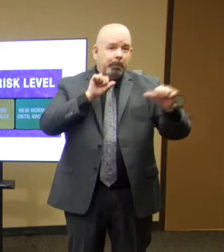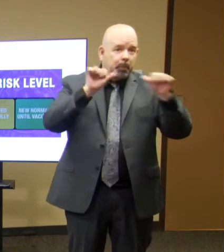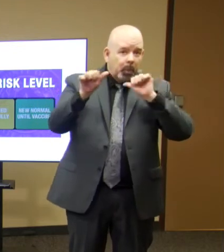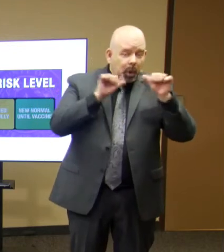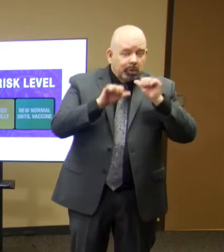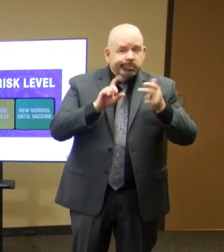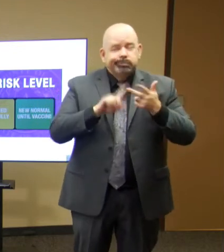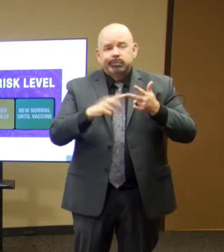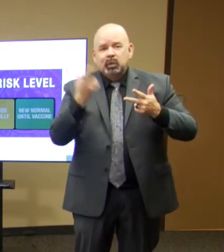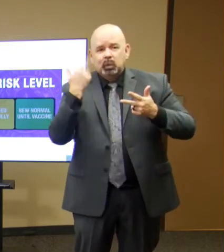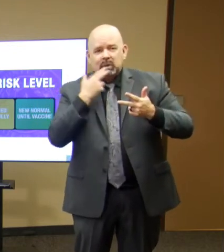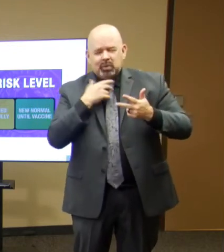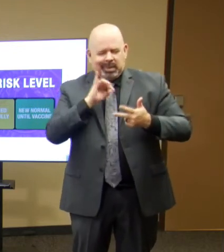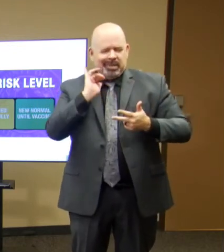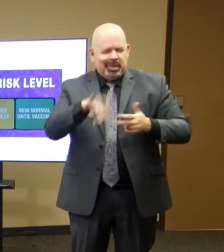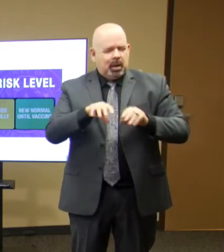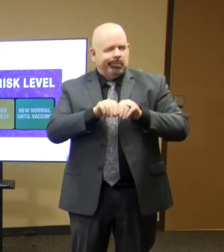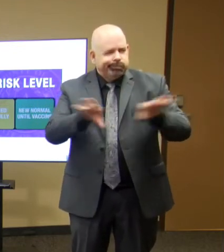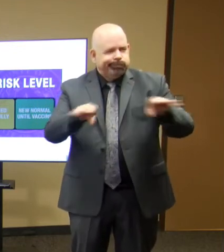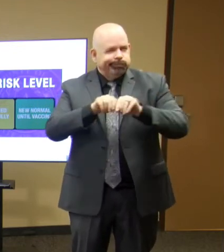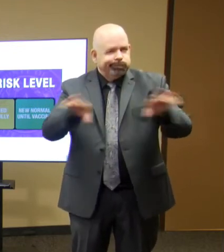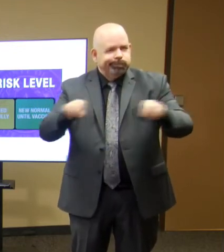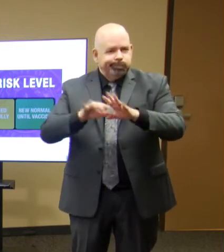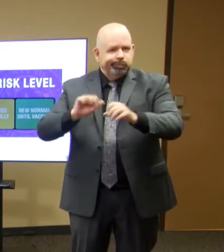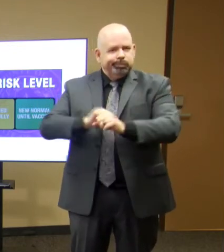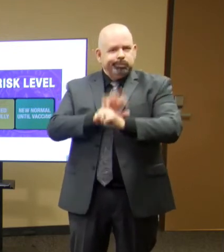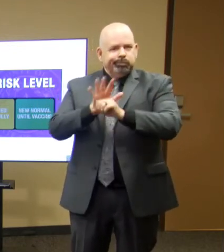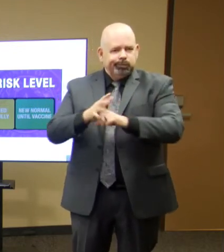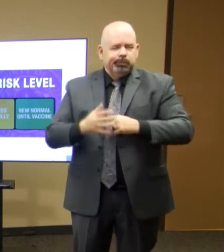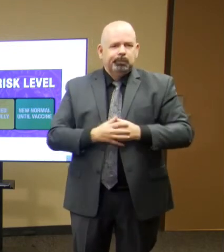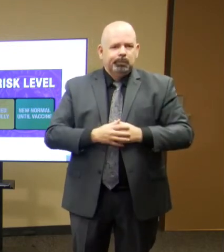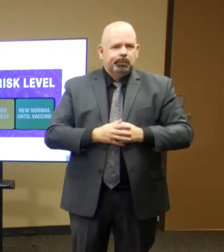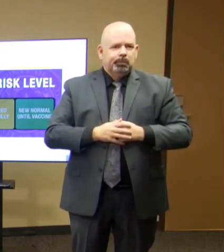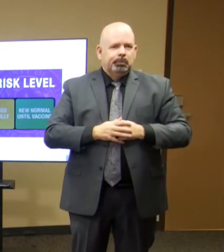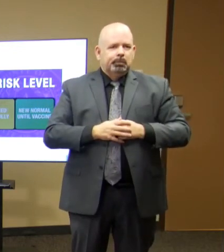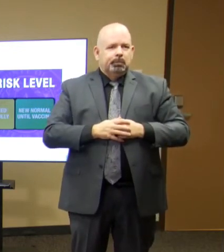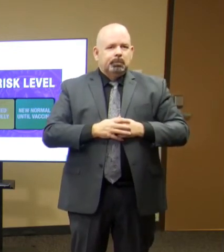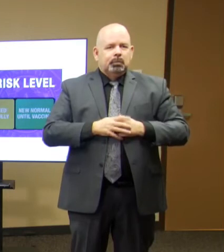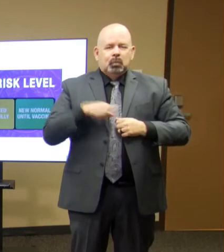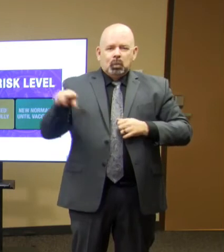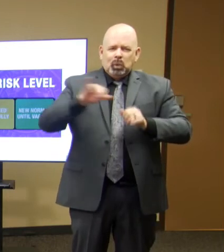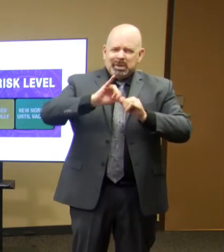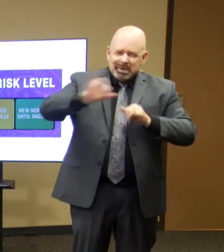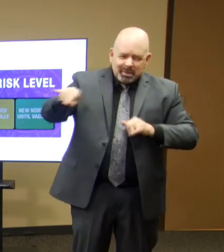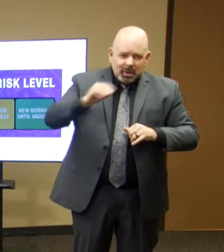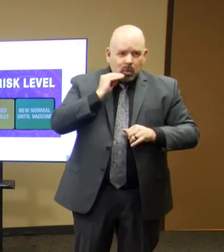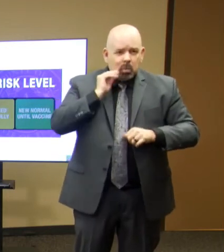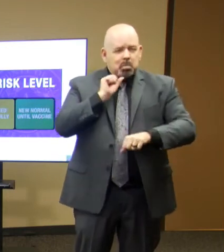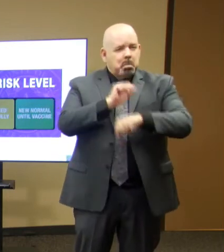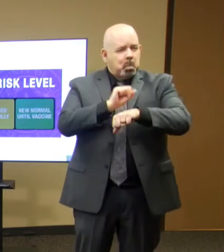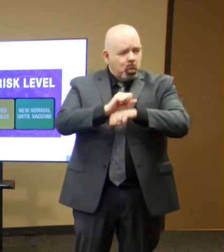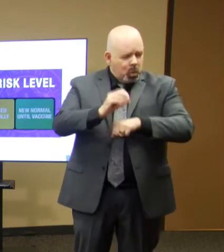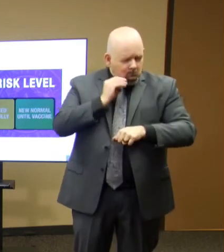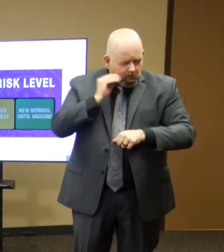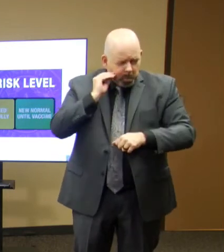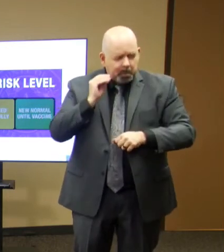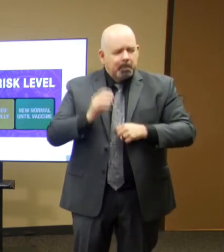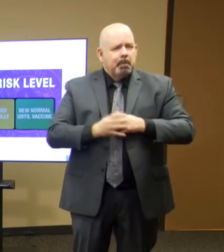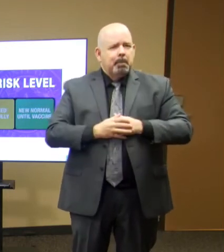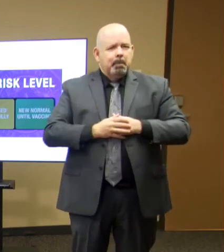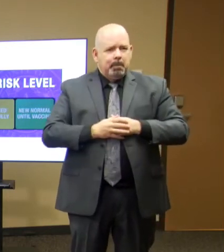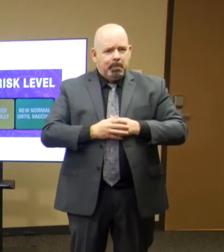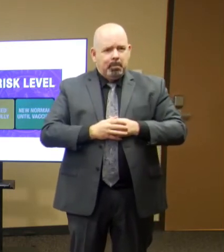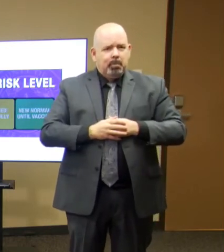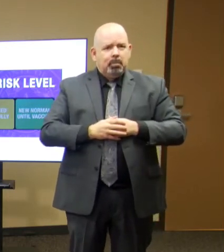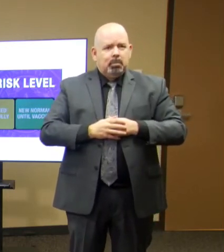mentioned, doing teleworking and those things to avoid the crowds are so important. People gathering with friends and families in their homes may think they're